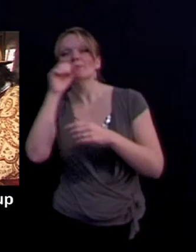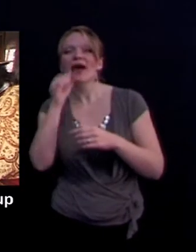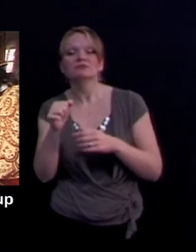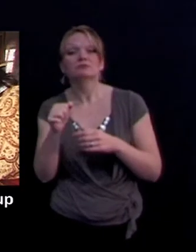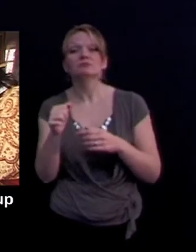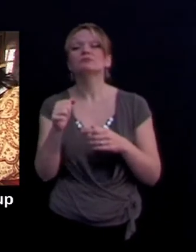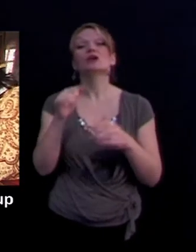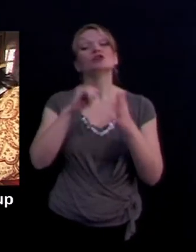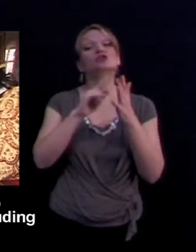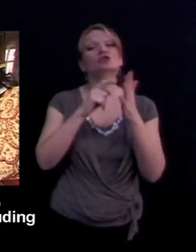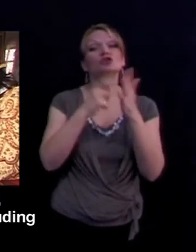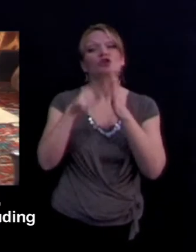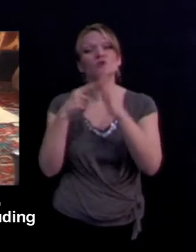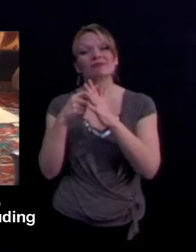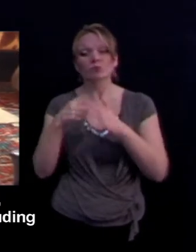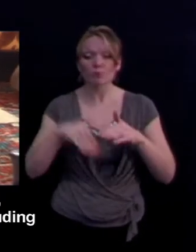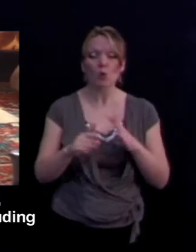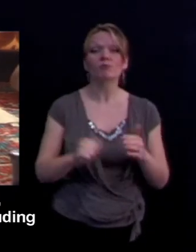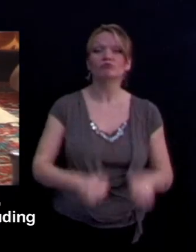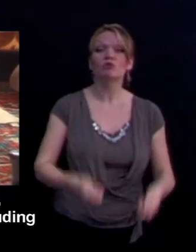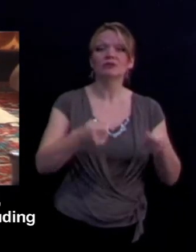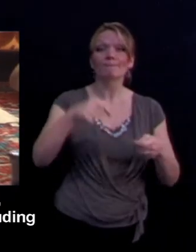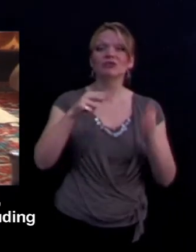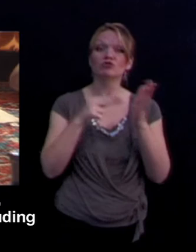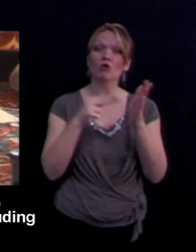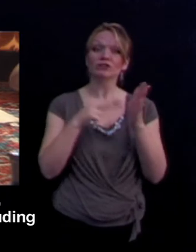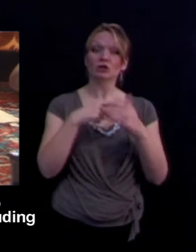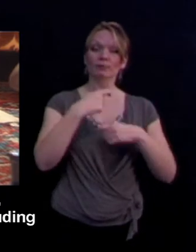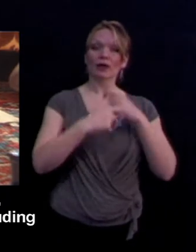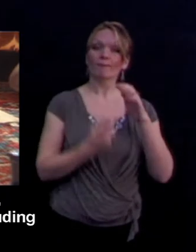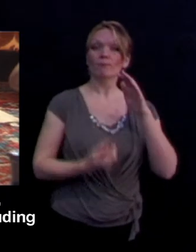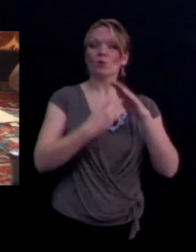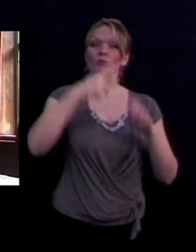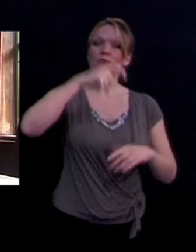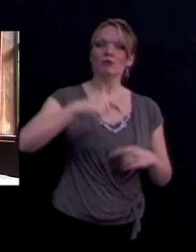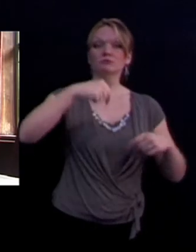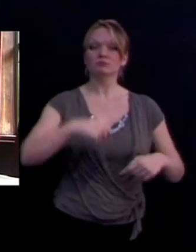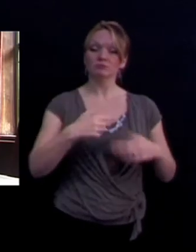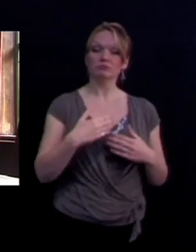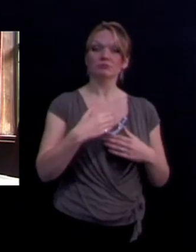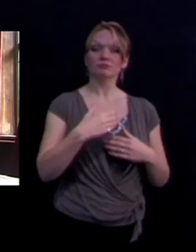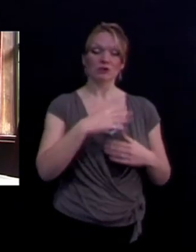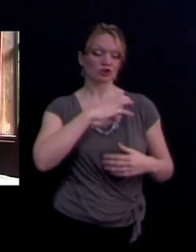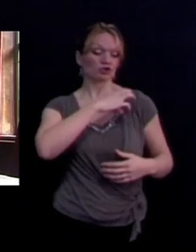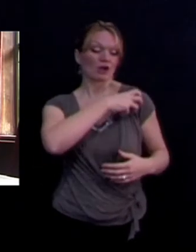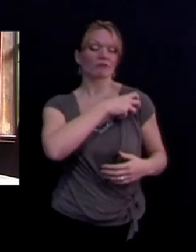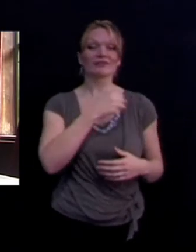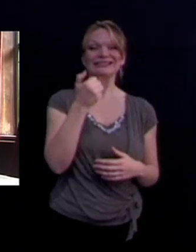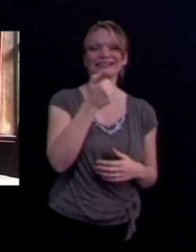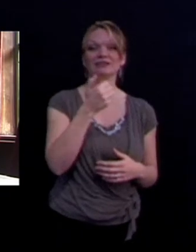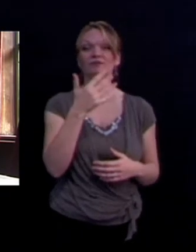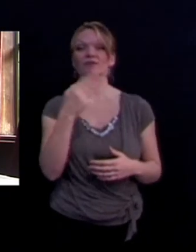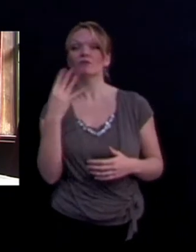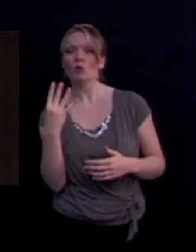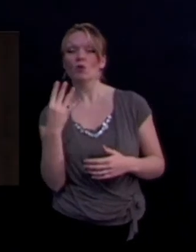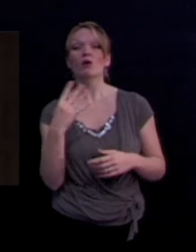born and brought up in Norwich and became a leading city figure, taking on many official positions including sheriff in 1654 and later